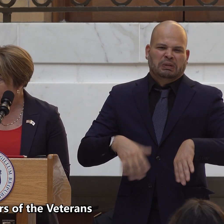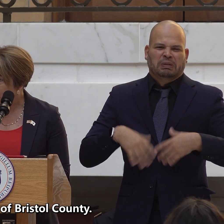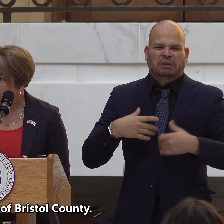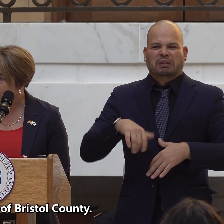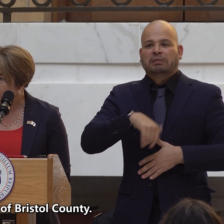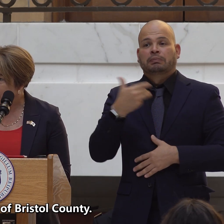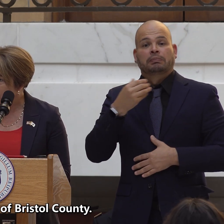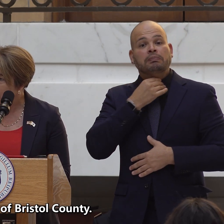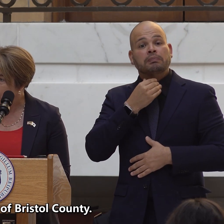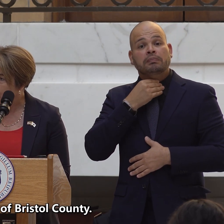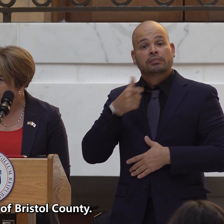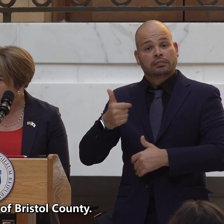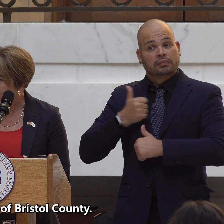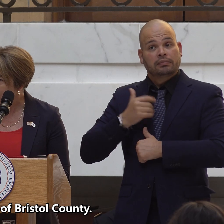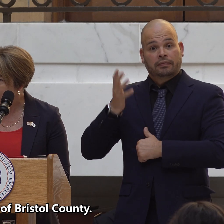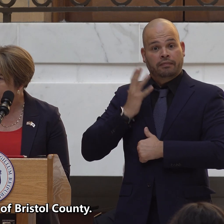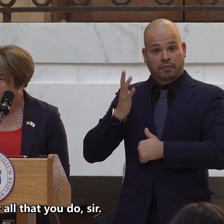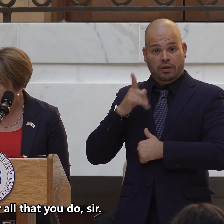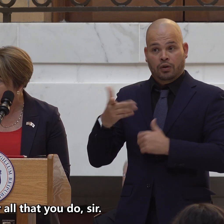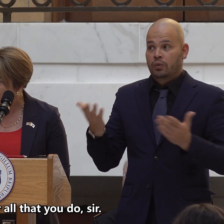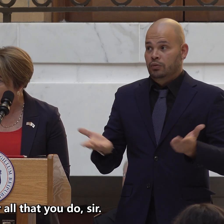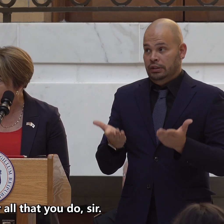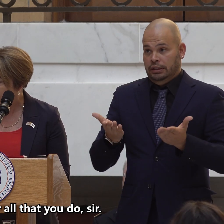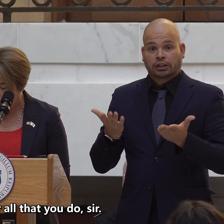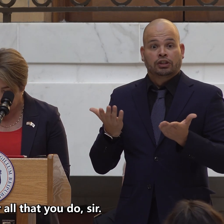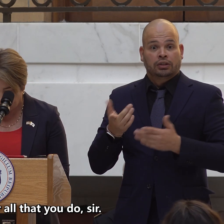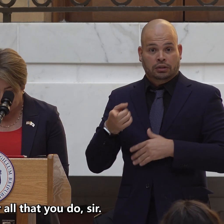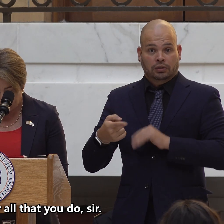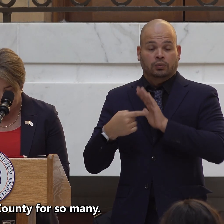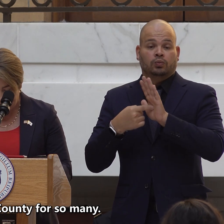of the Veterans Association of Bristol County. Thank you for